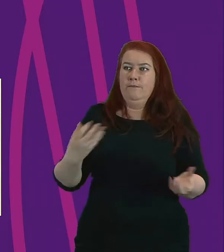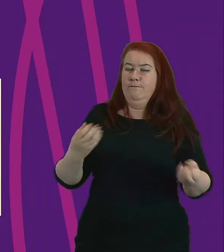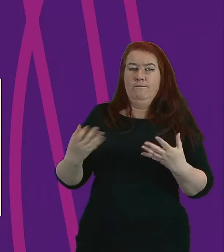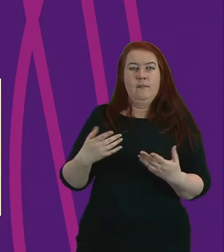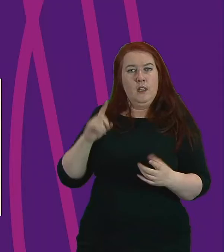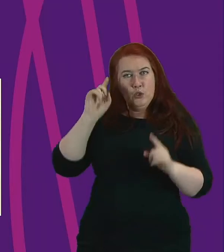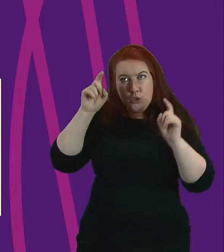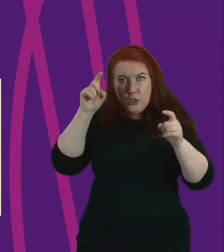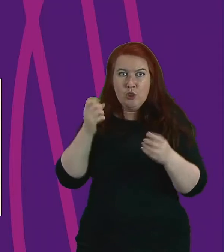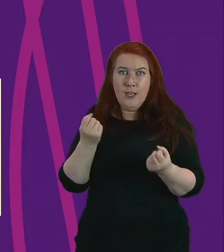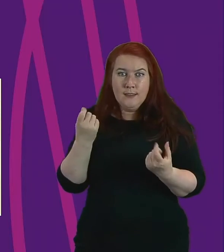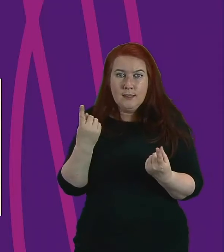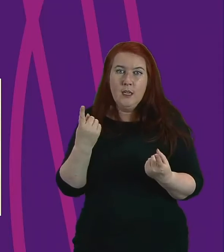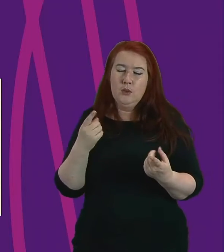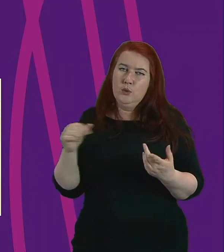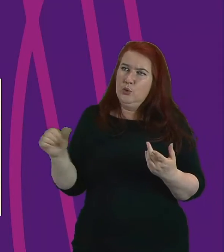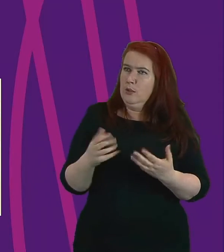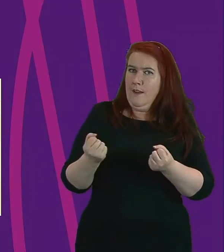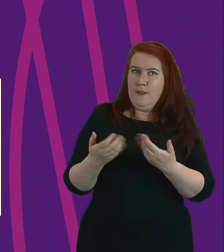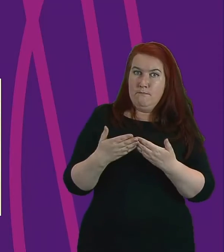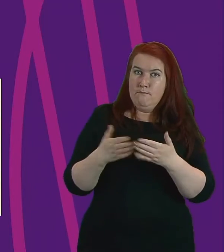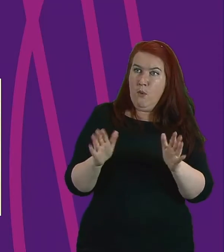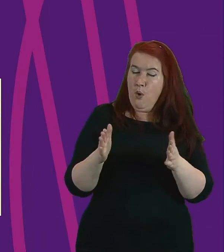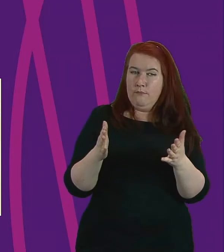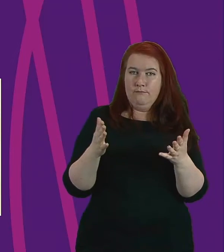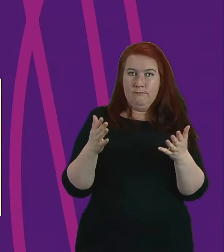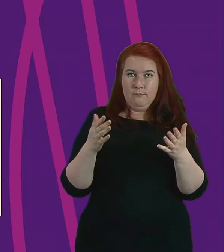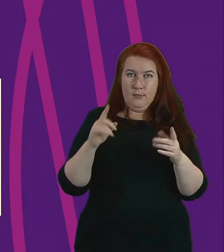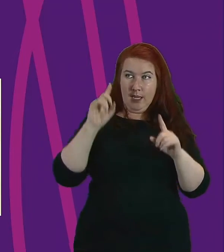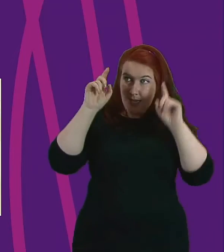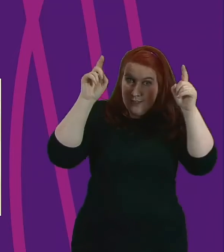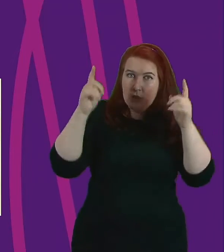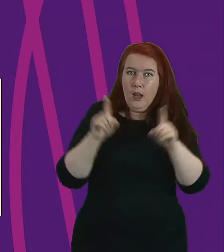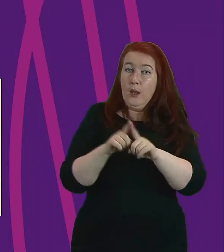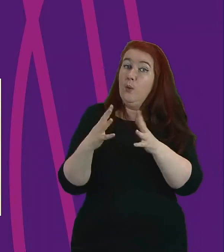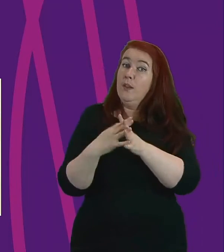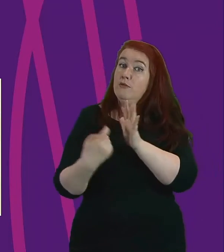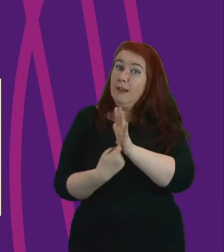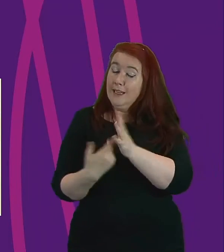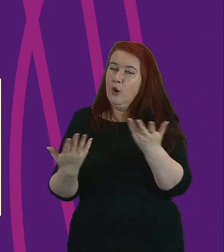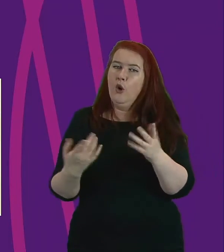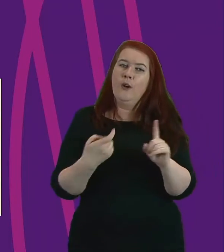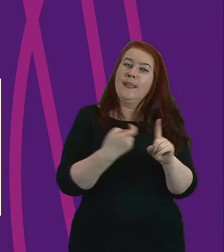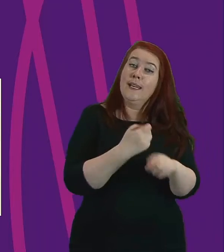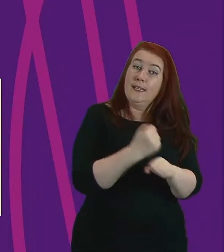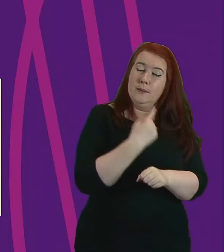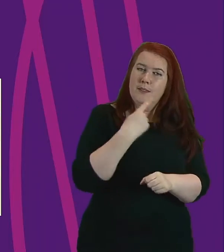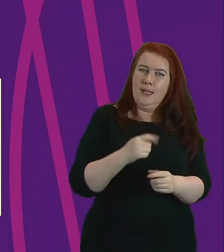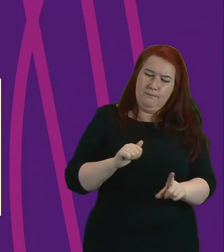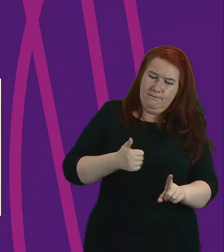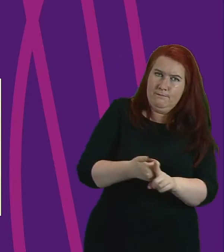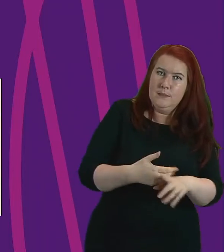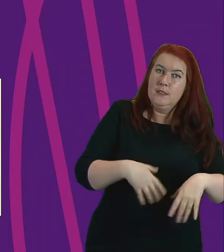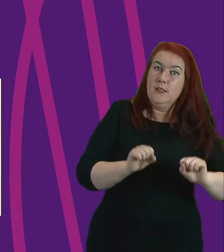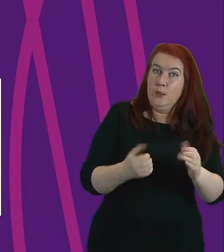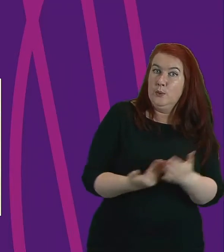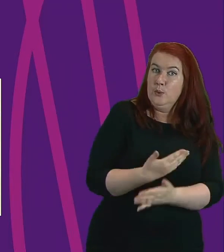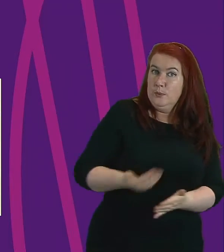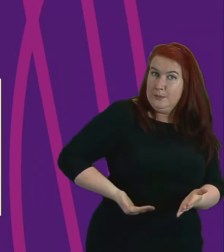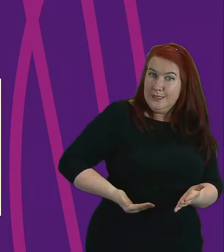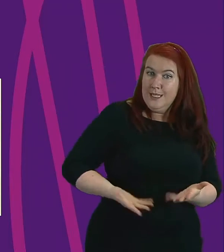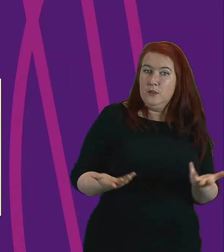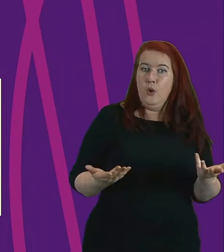to unlock the innovation that Willie Rennie called for, or to back the startups that Kenny Gibson mentioned, to make work and